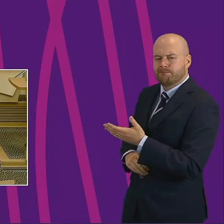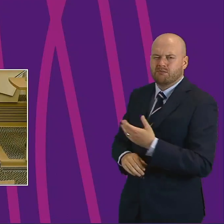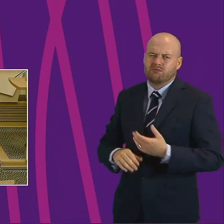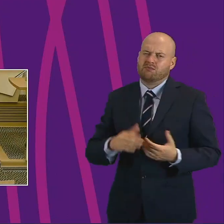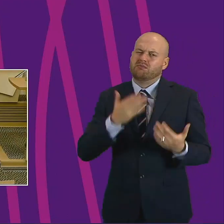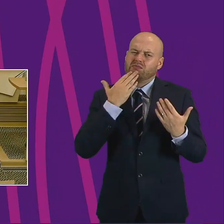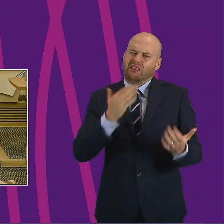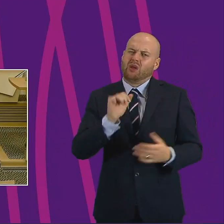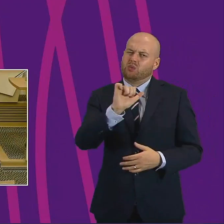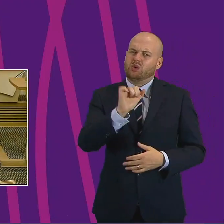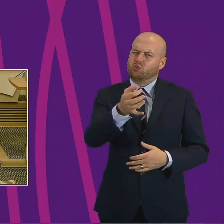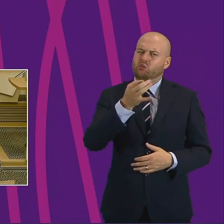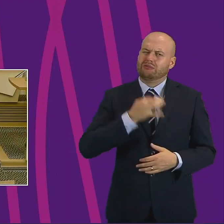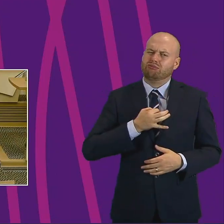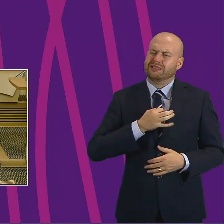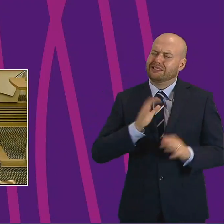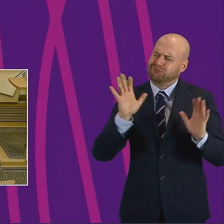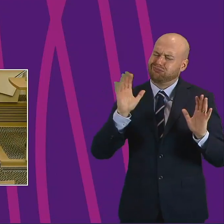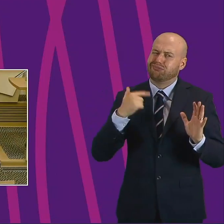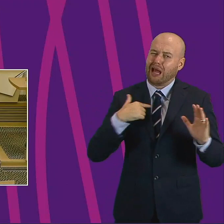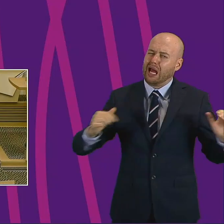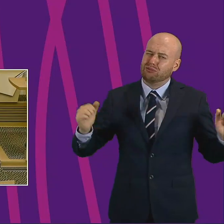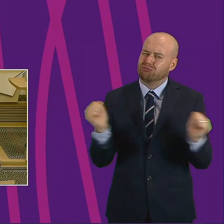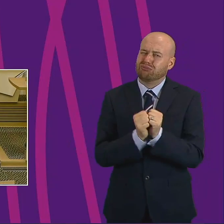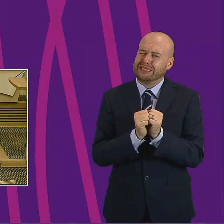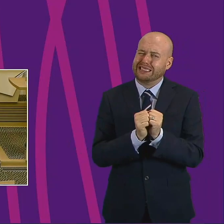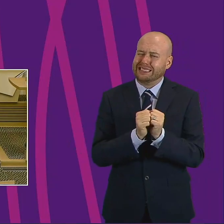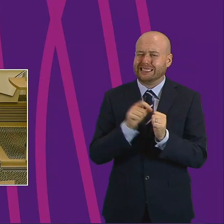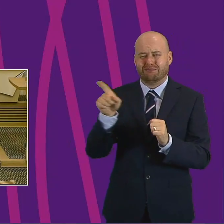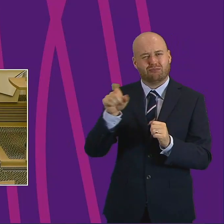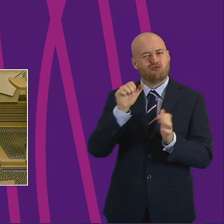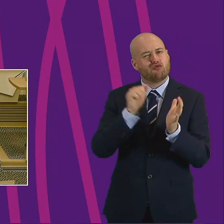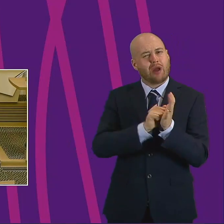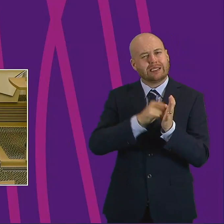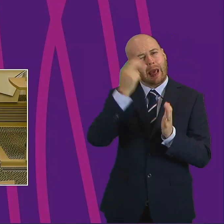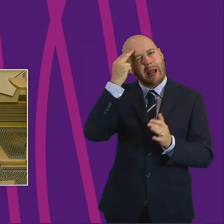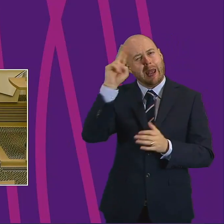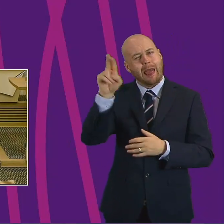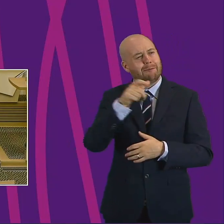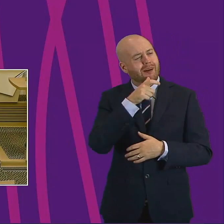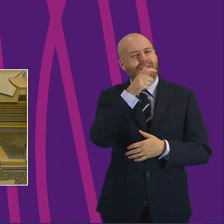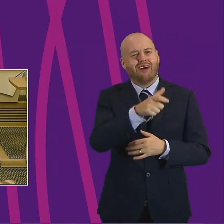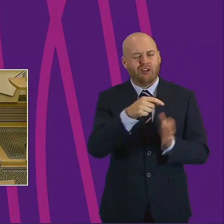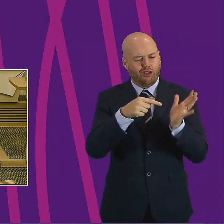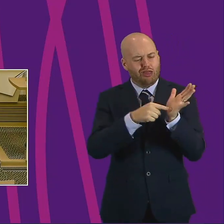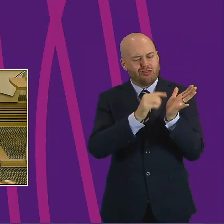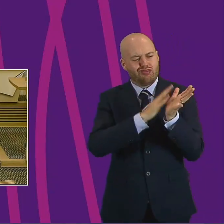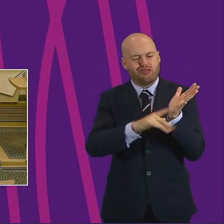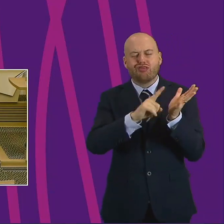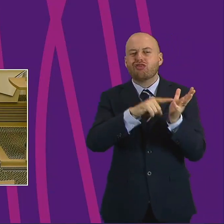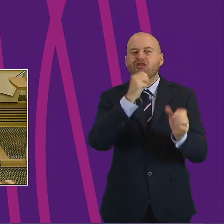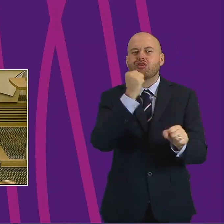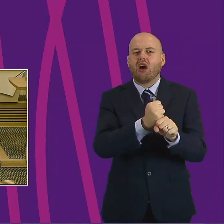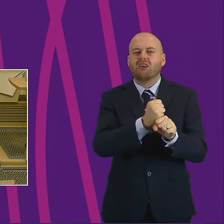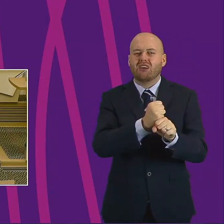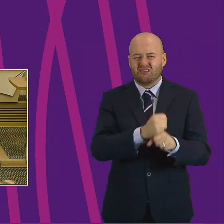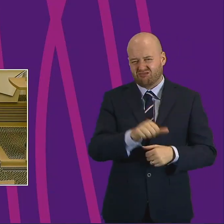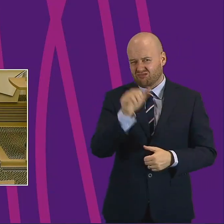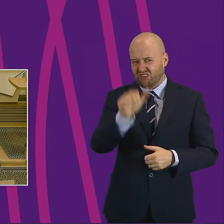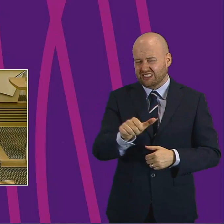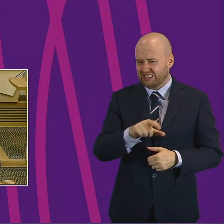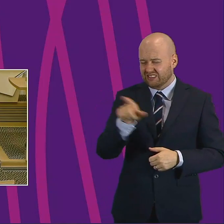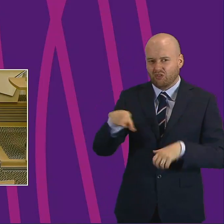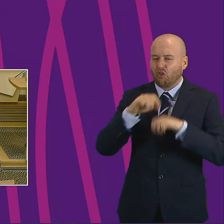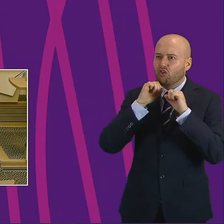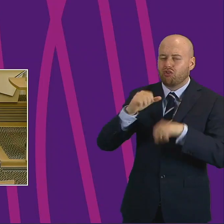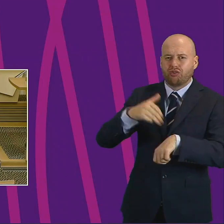I absolutely agree with her characterisation that these individuals involved were thugs. There's just no getting away from that. And I specifically